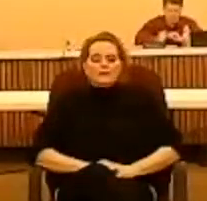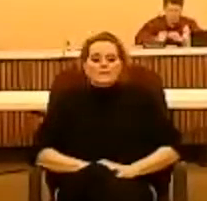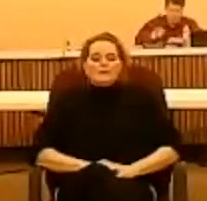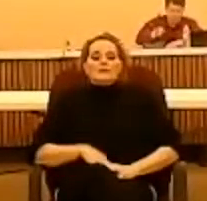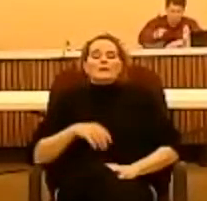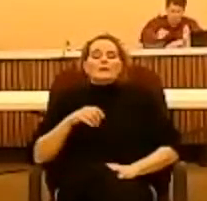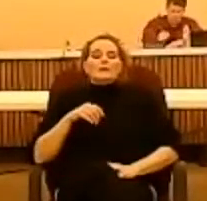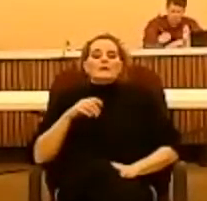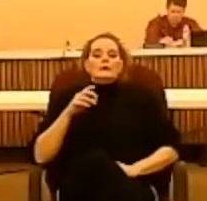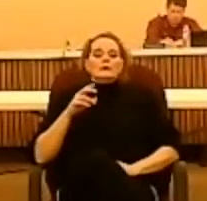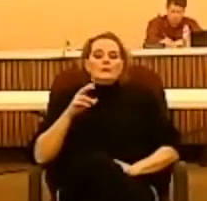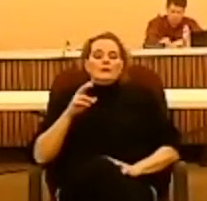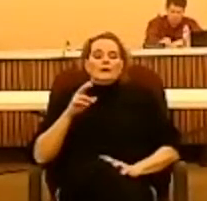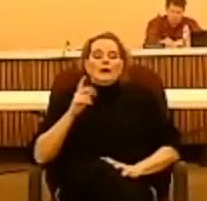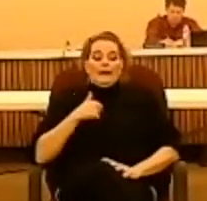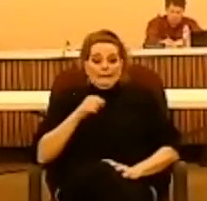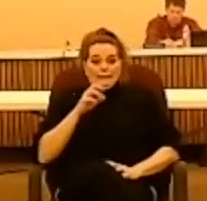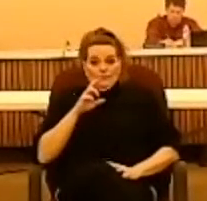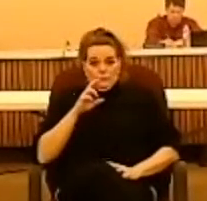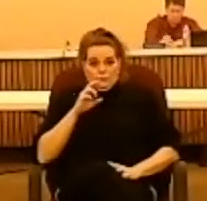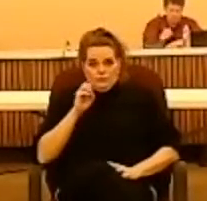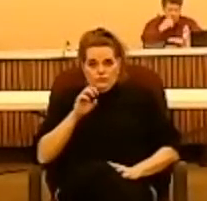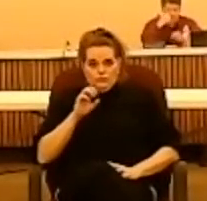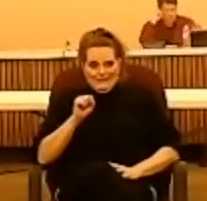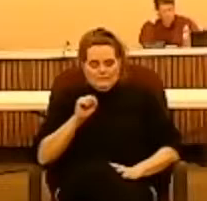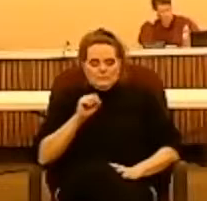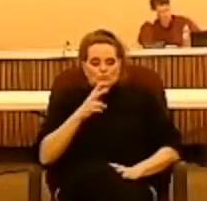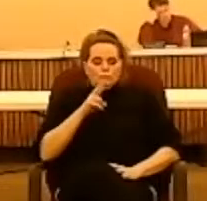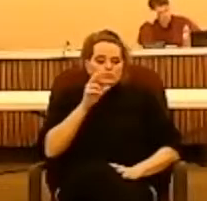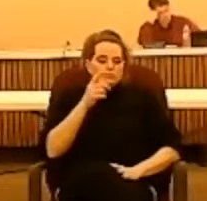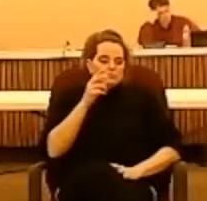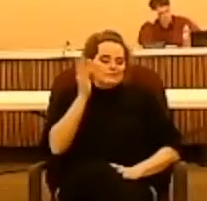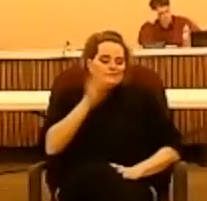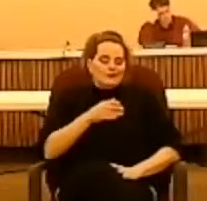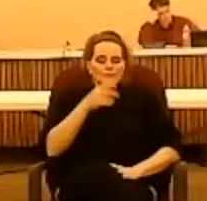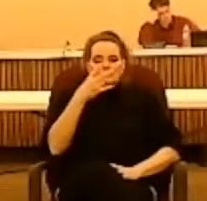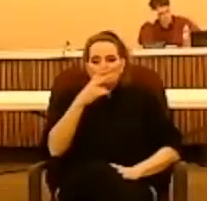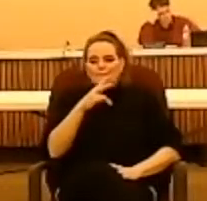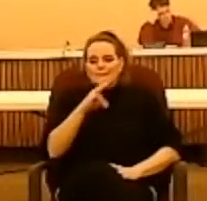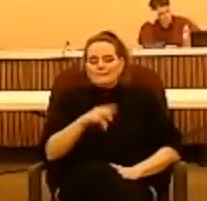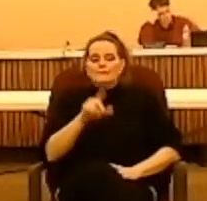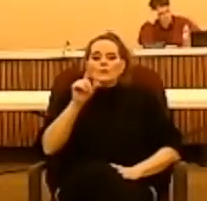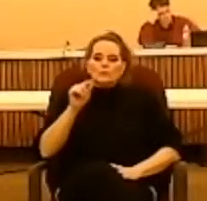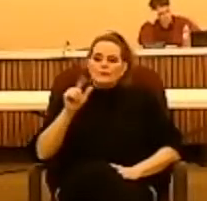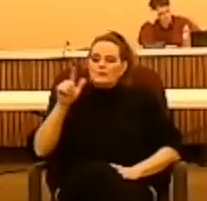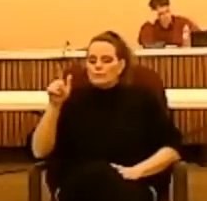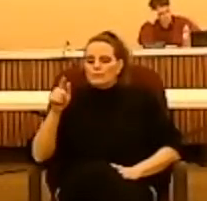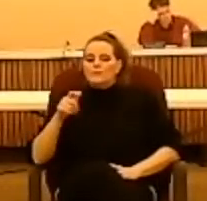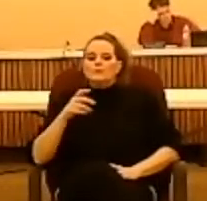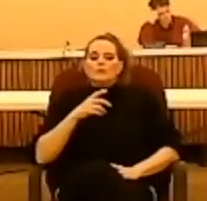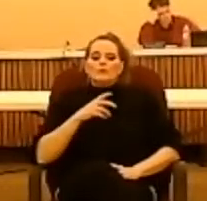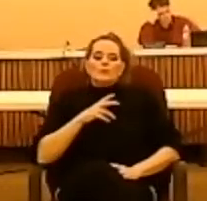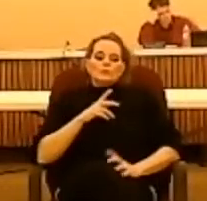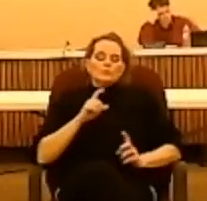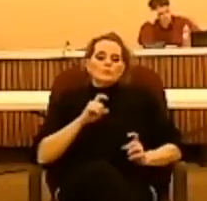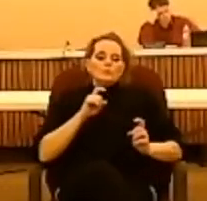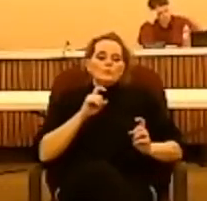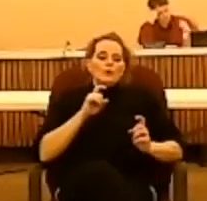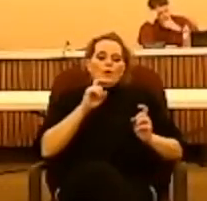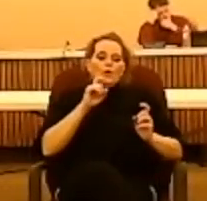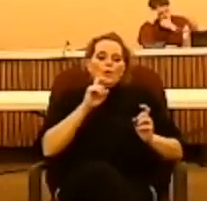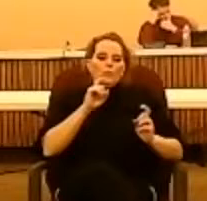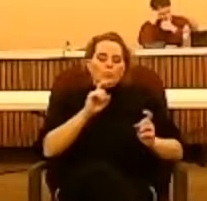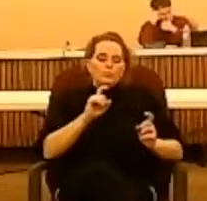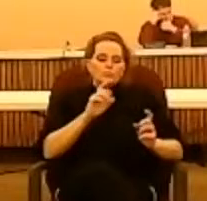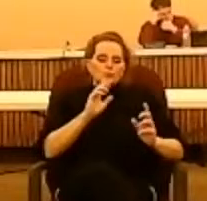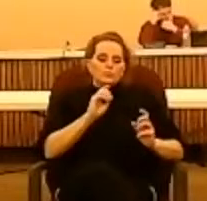Supervisor, fellow town board members, I have Resolution 2-17, 2021, to award the Cabin Road Culvert Installation